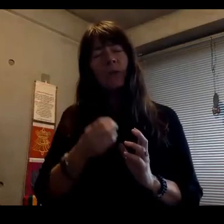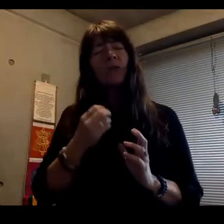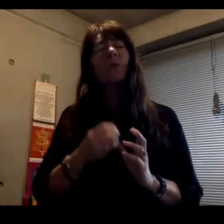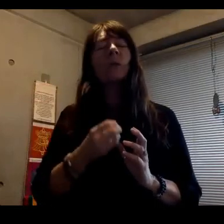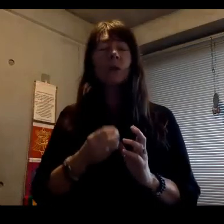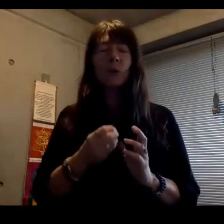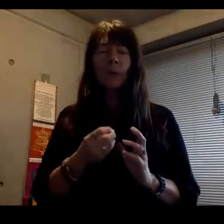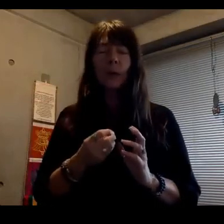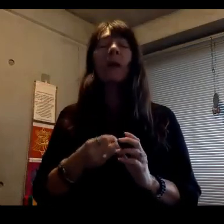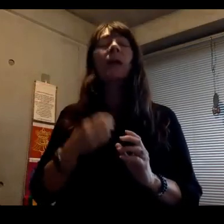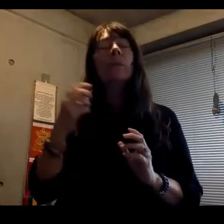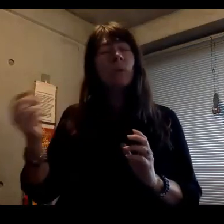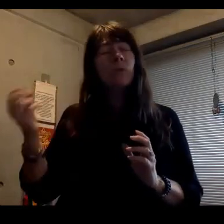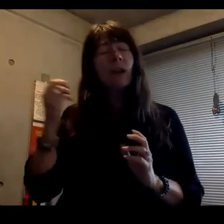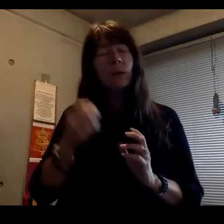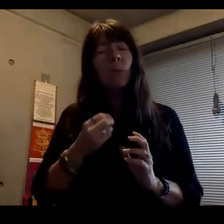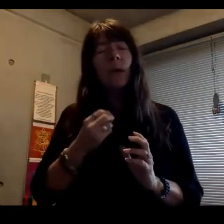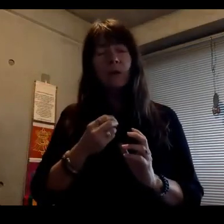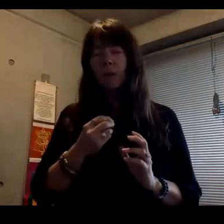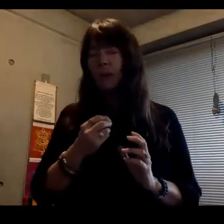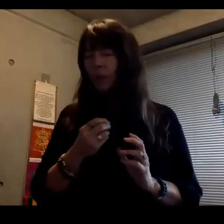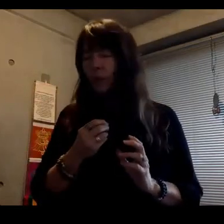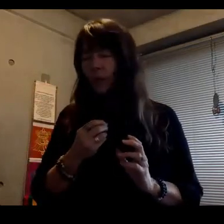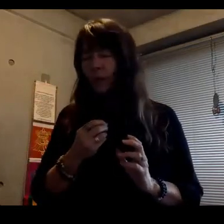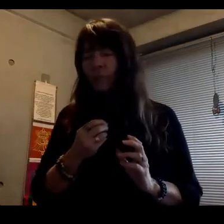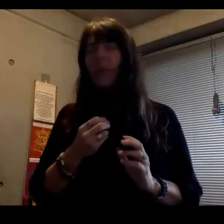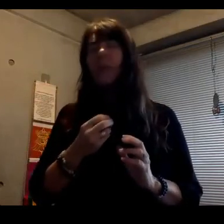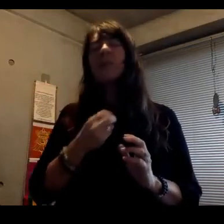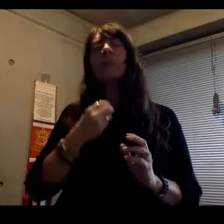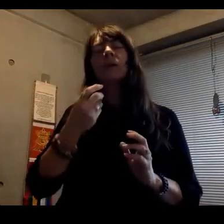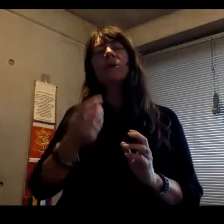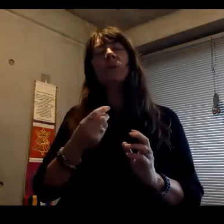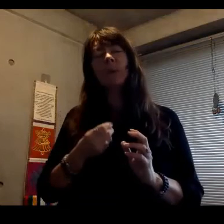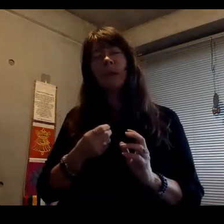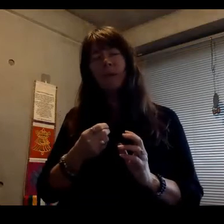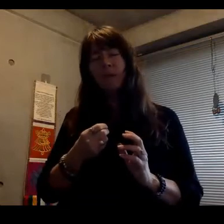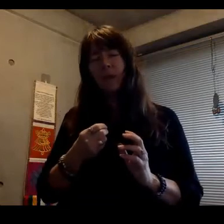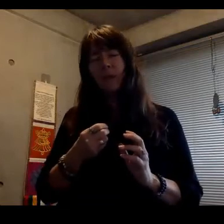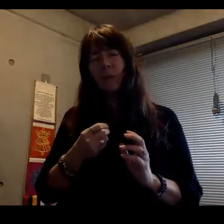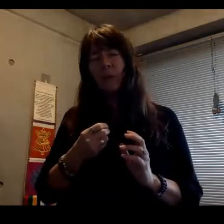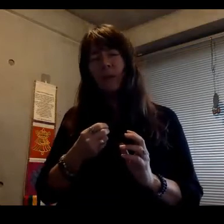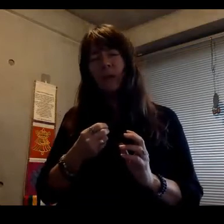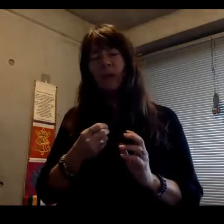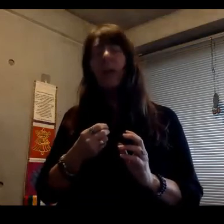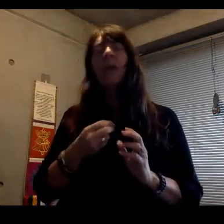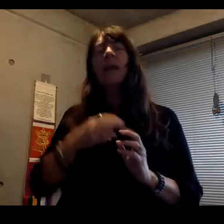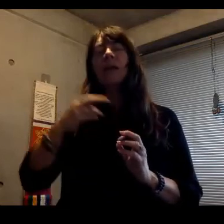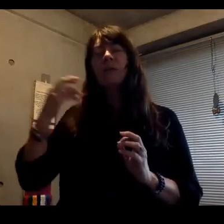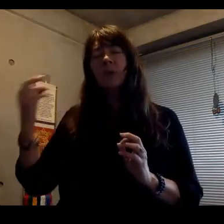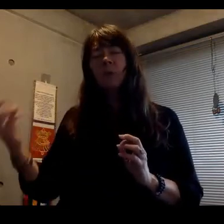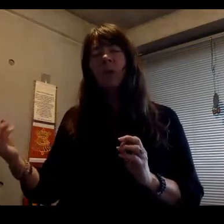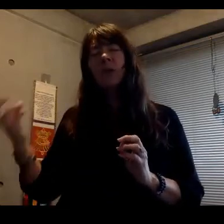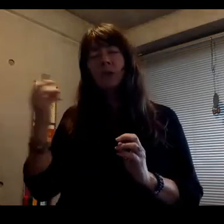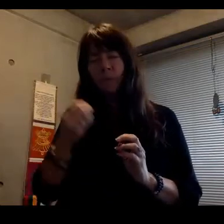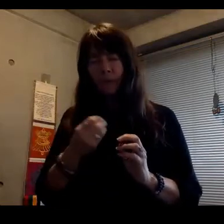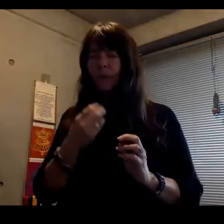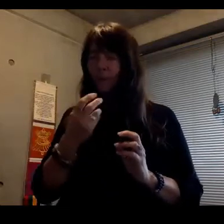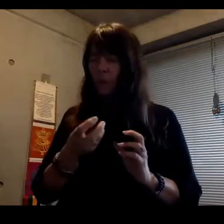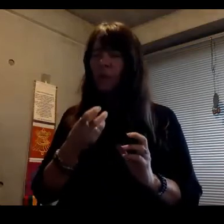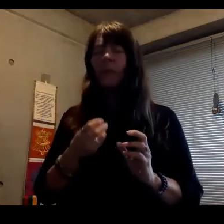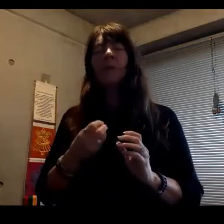who wishes to ridicule them, they will find a way to ridicule them. It's similar to what we have discussed a moment ago. If you wish